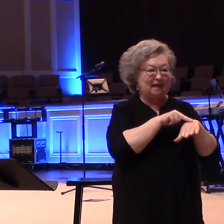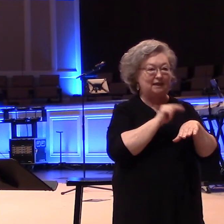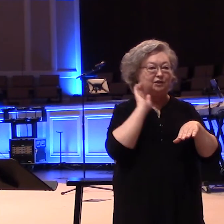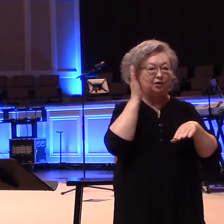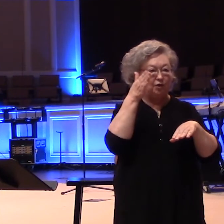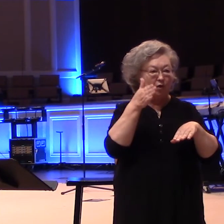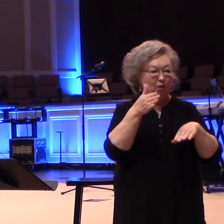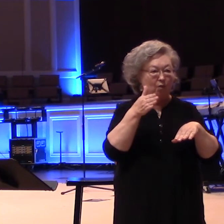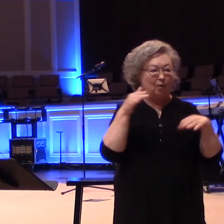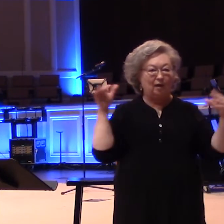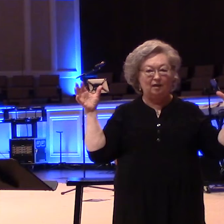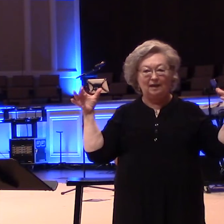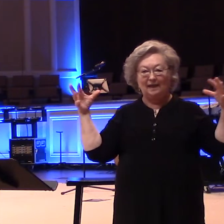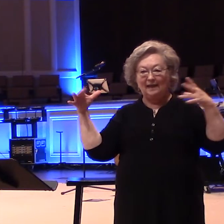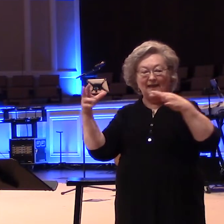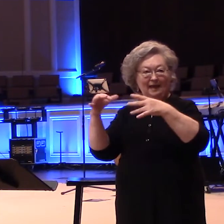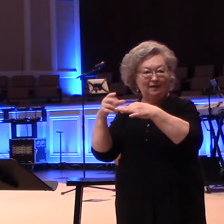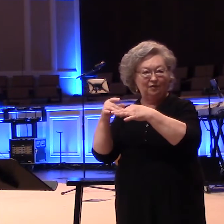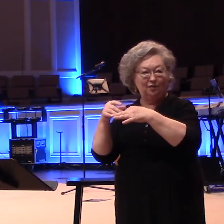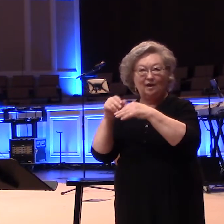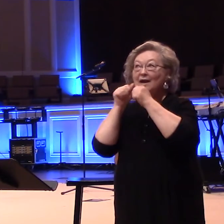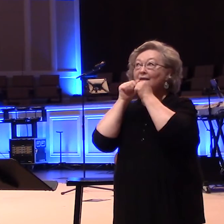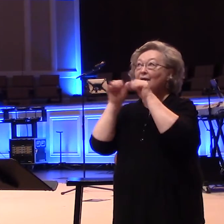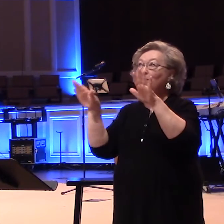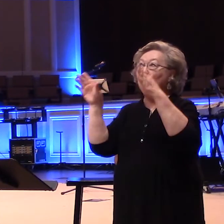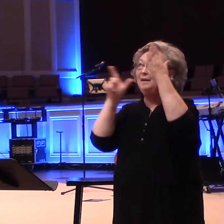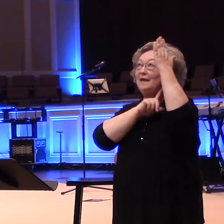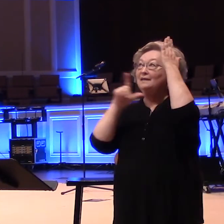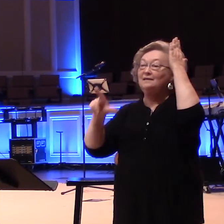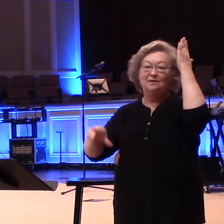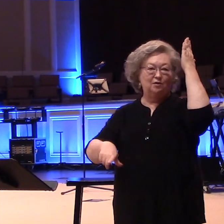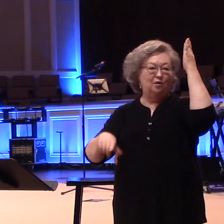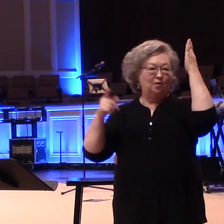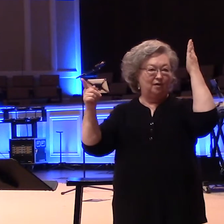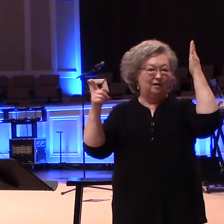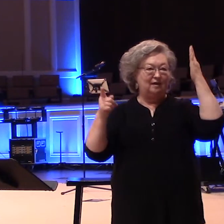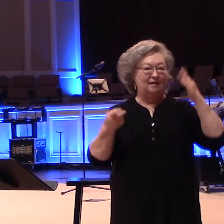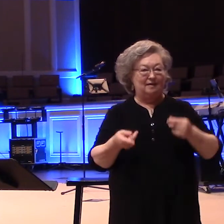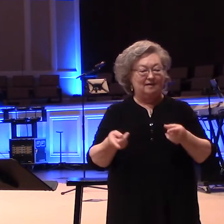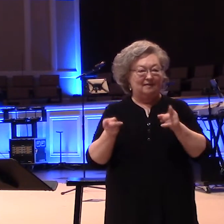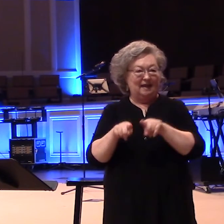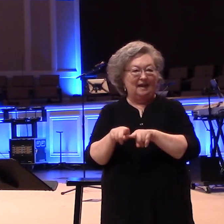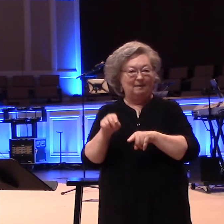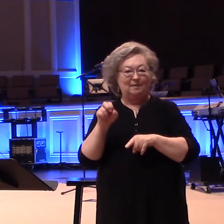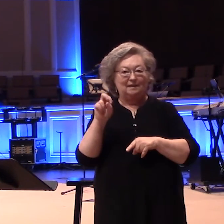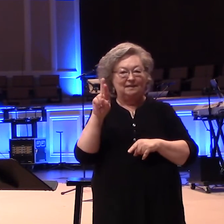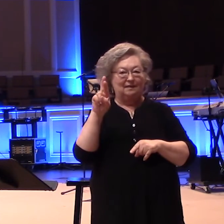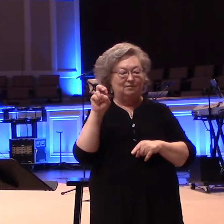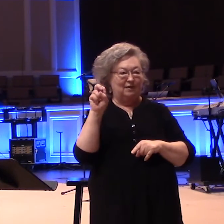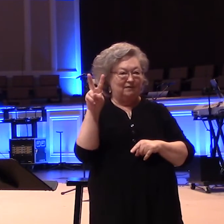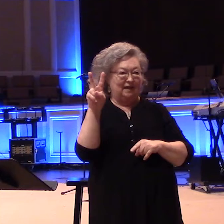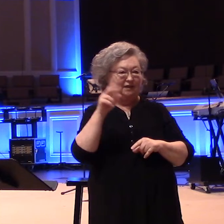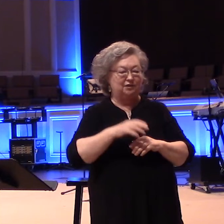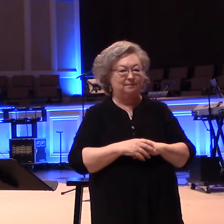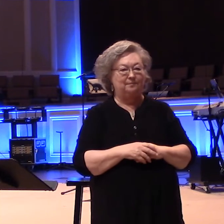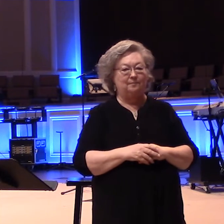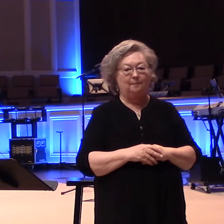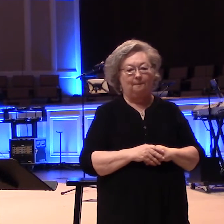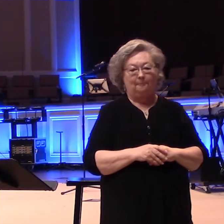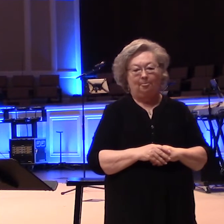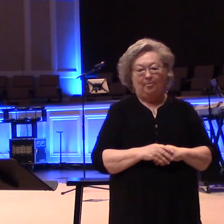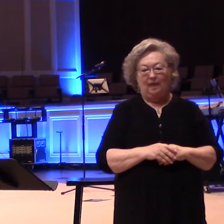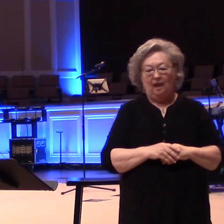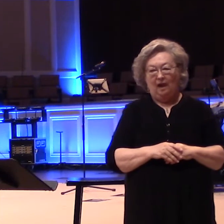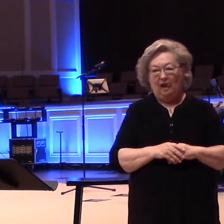he's going to bless the nations. Something else you're going to be hearing about, not only improve the tithe Sunday next week, but in our giving for